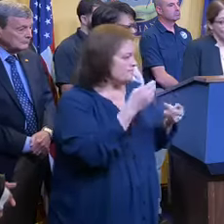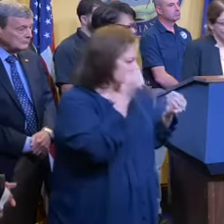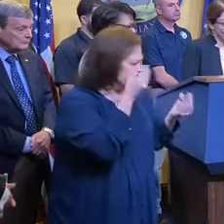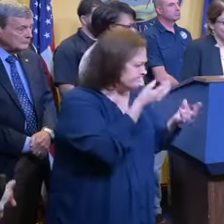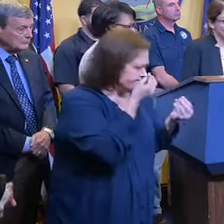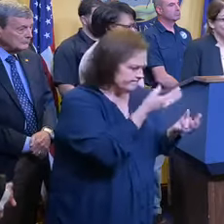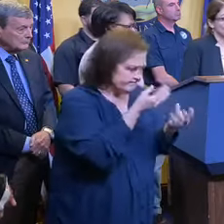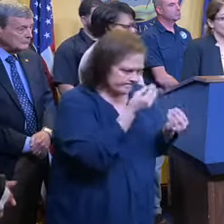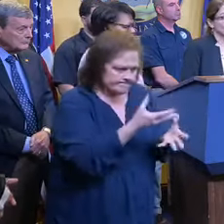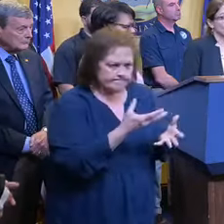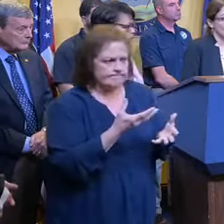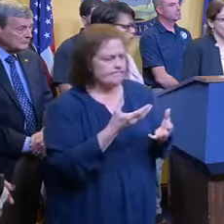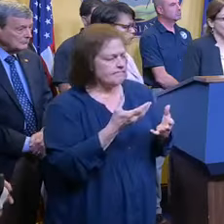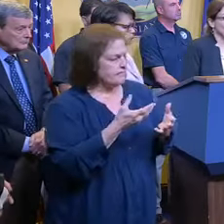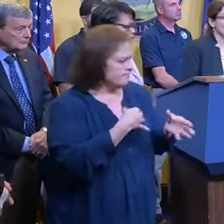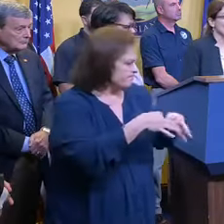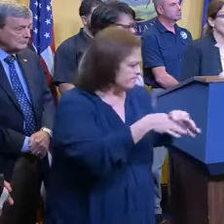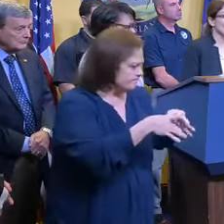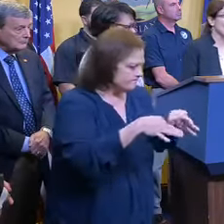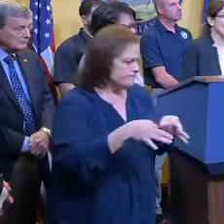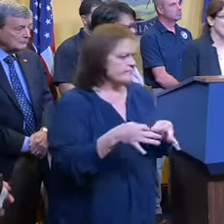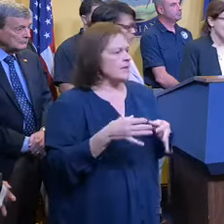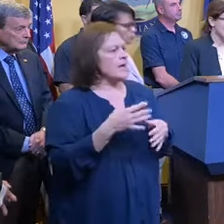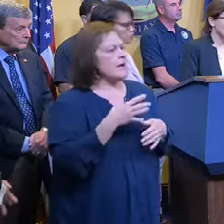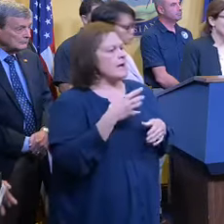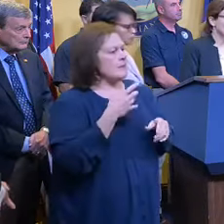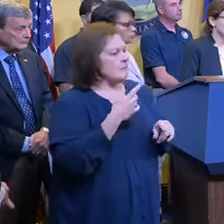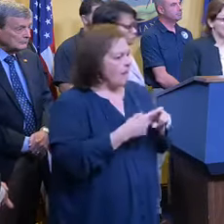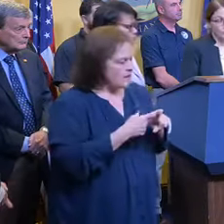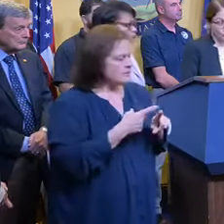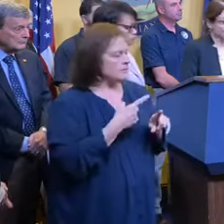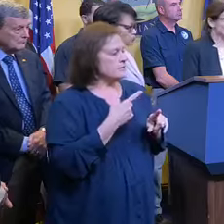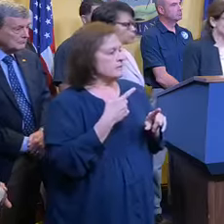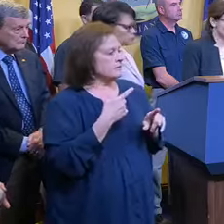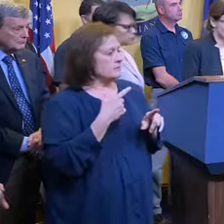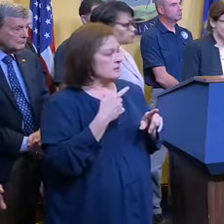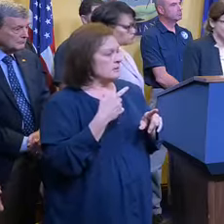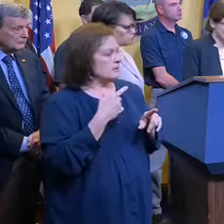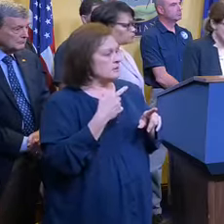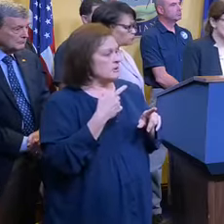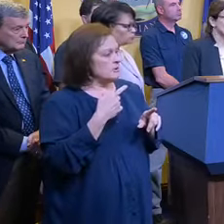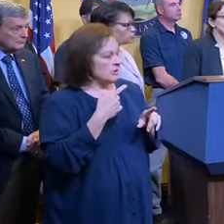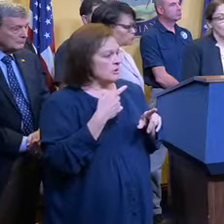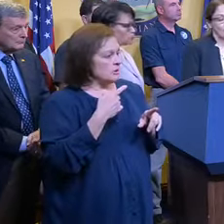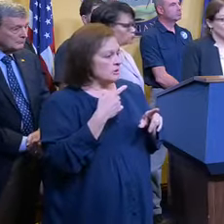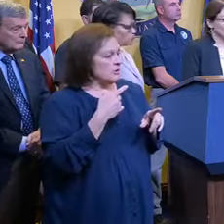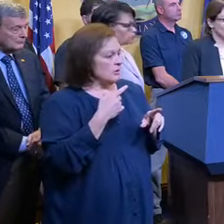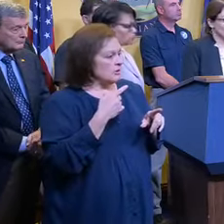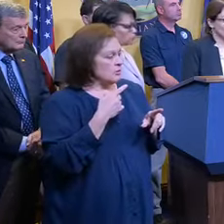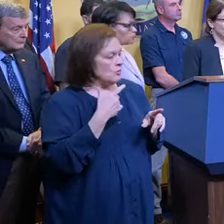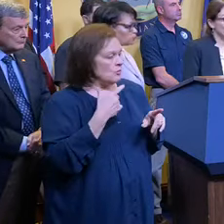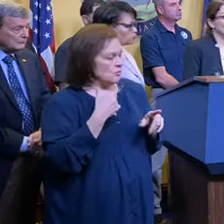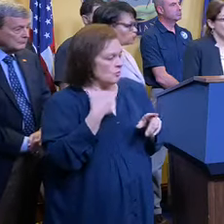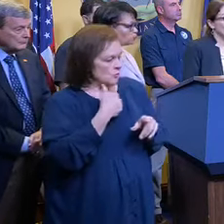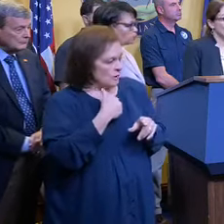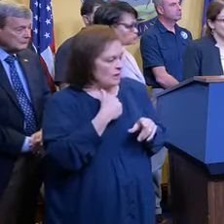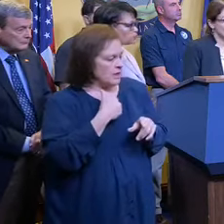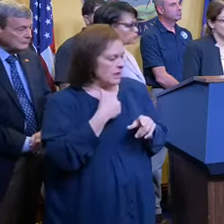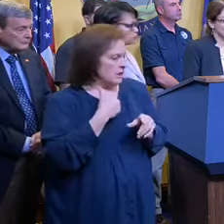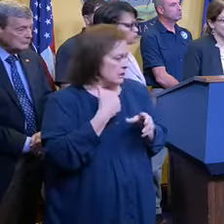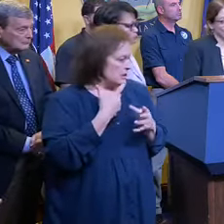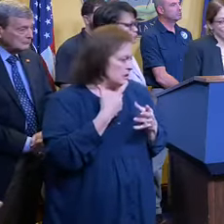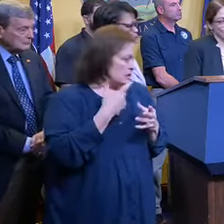messaging in encampments, that are doing outreach and also bringing back shelter concerns and needs, and figuring out